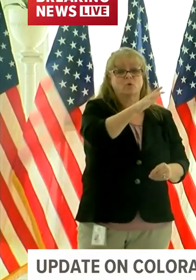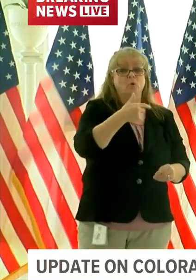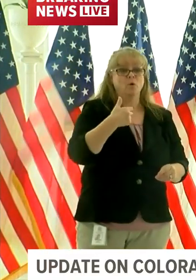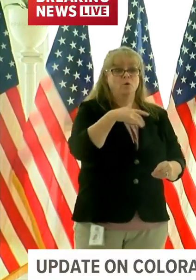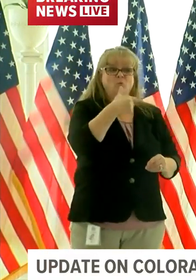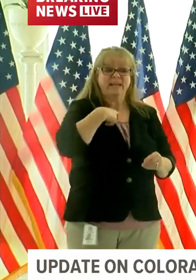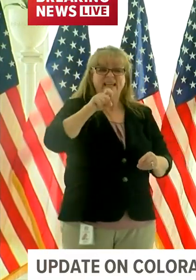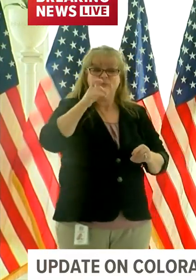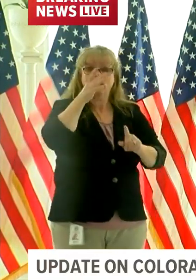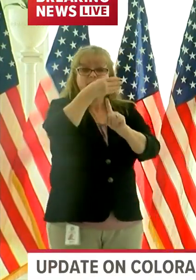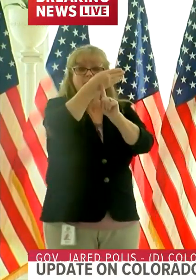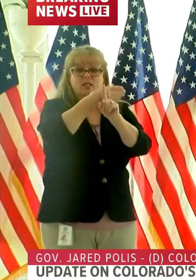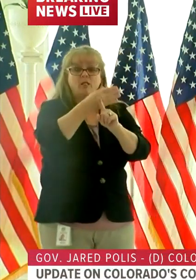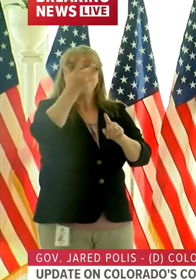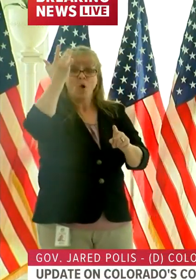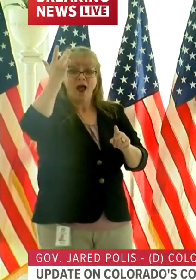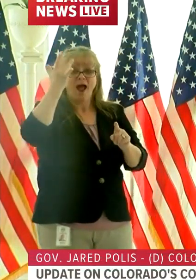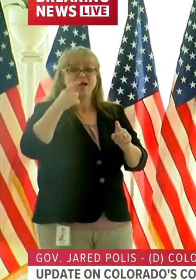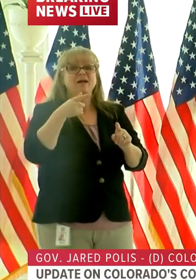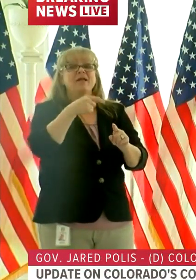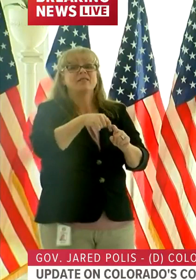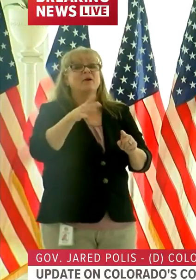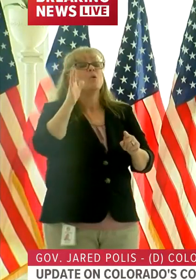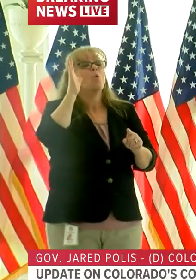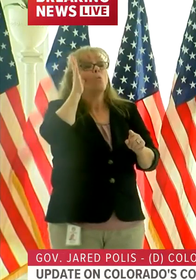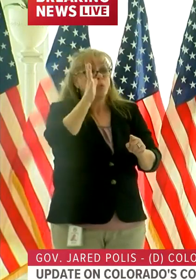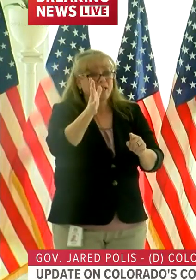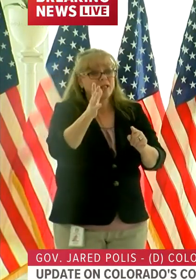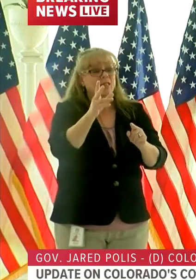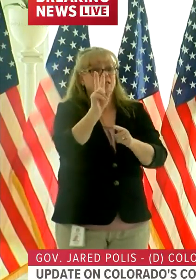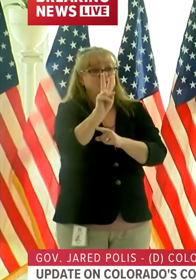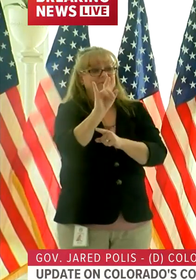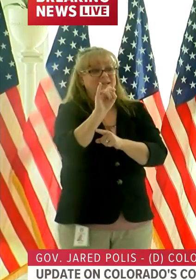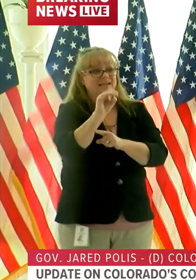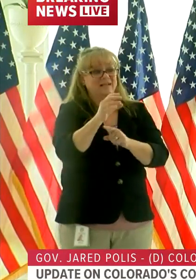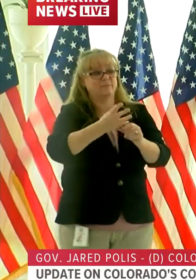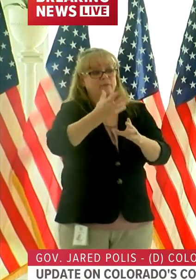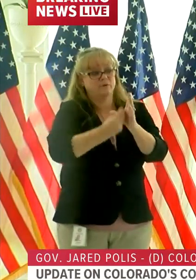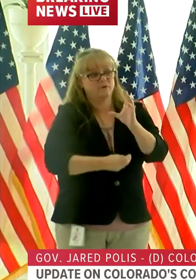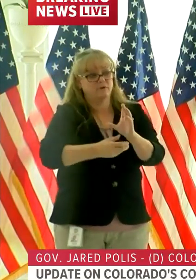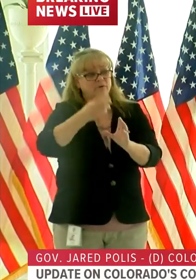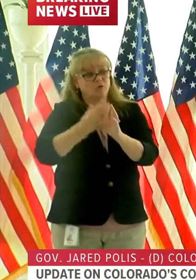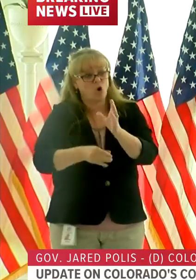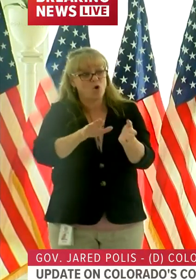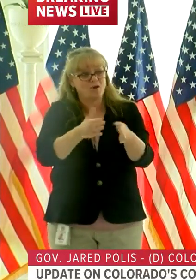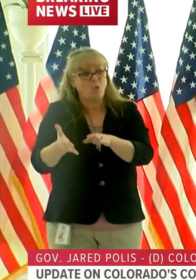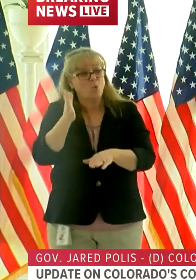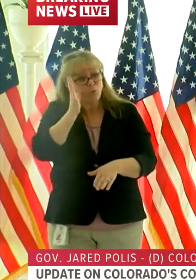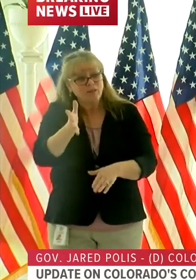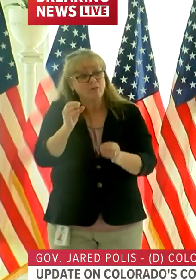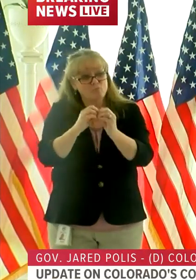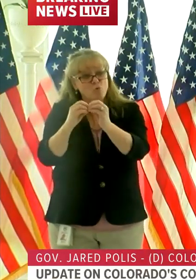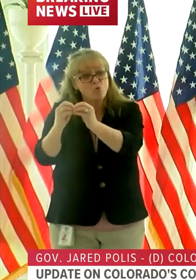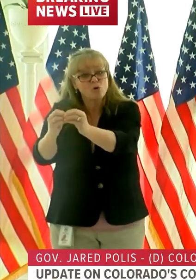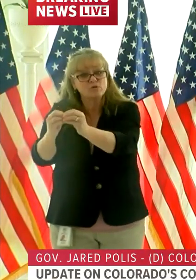and it wouldn't be for any one particular victim, but rather collectively for what we're suffering through.